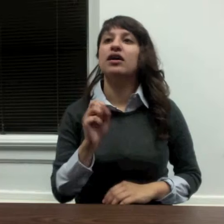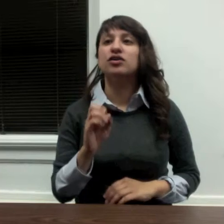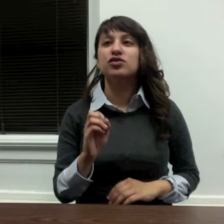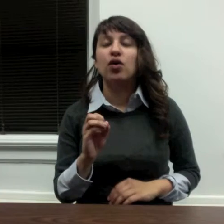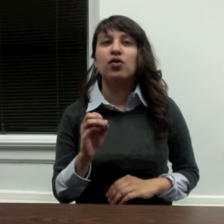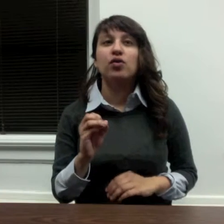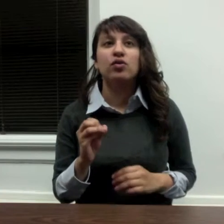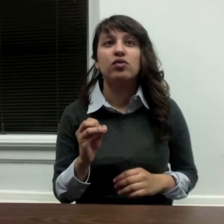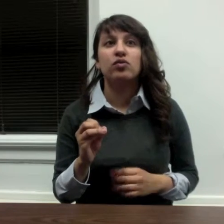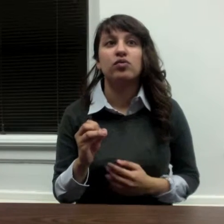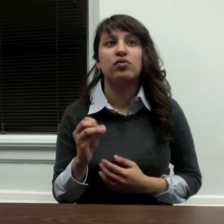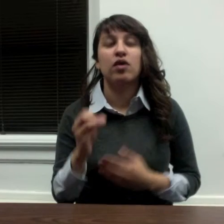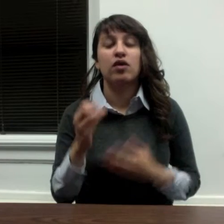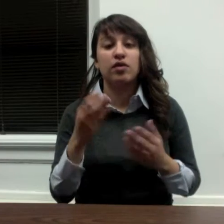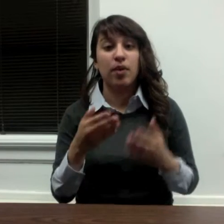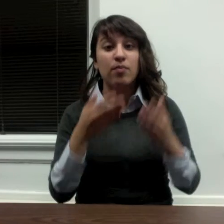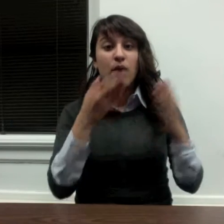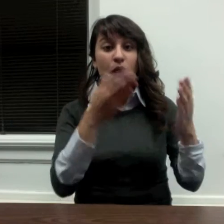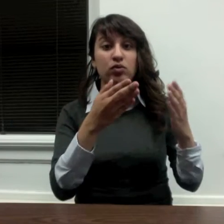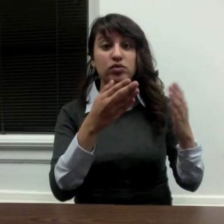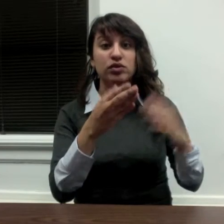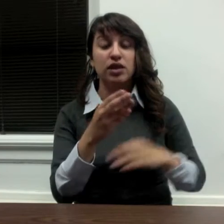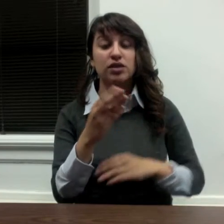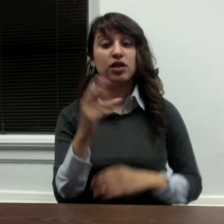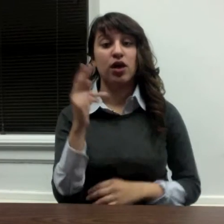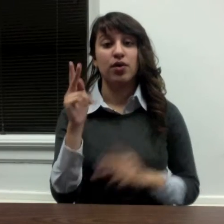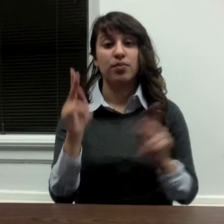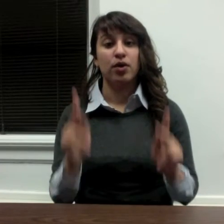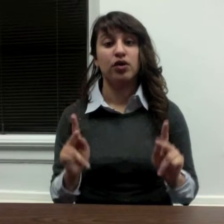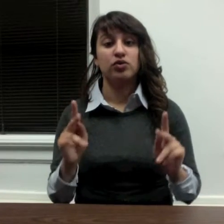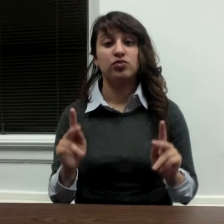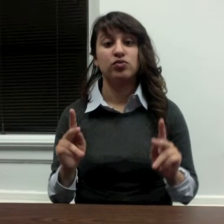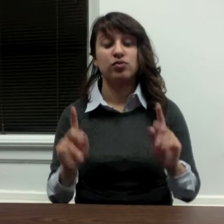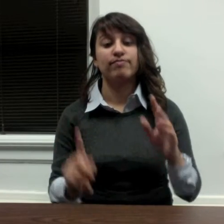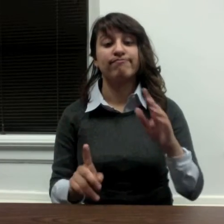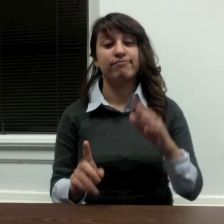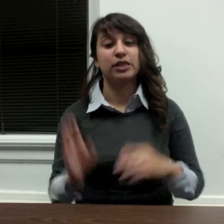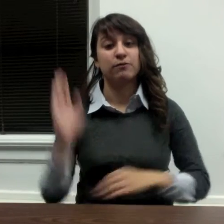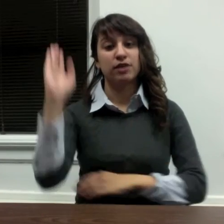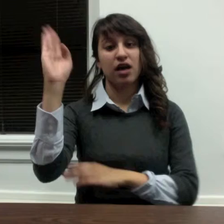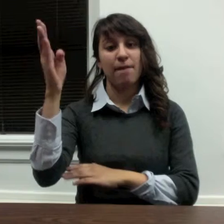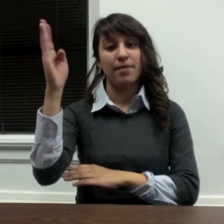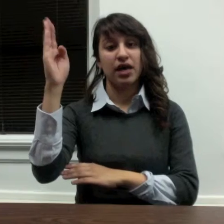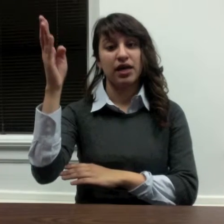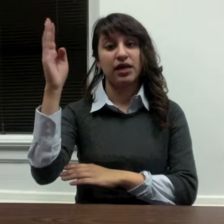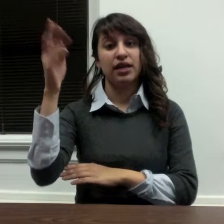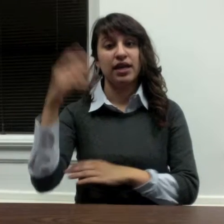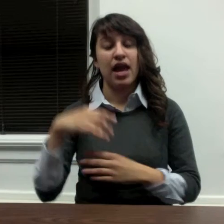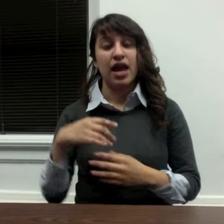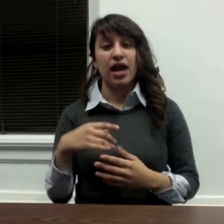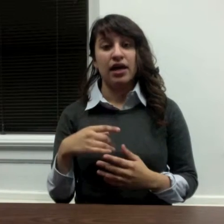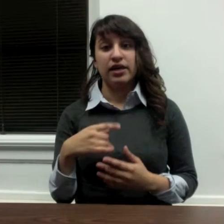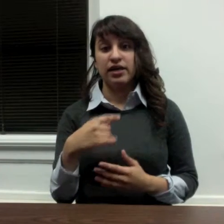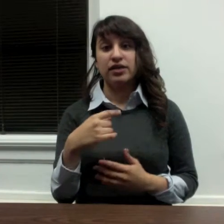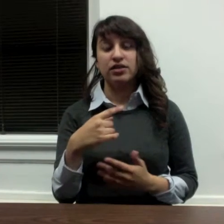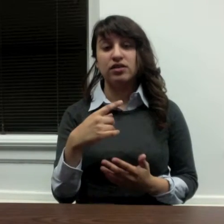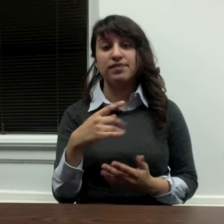in real life is really important for students and for new interpreters